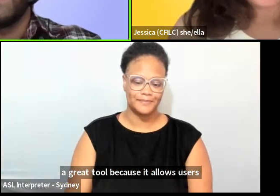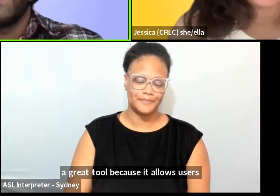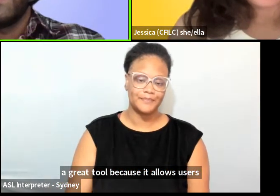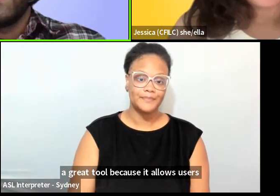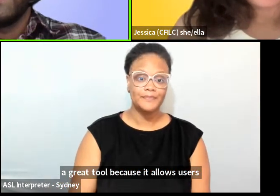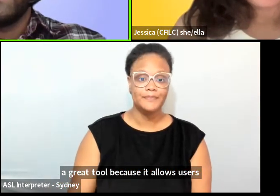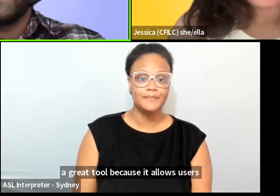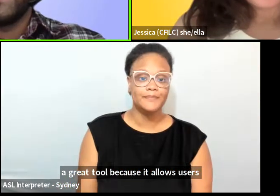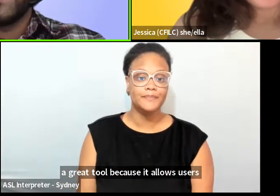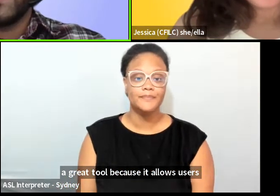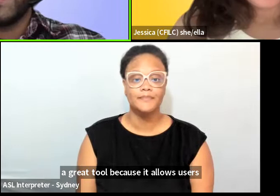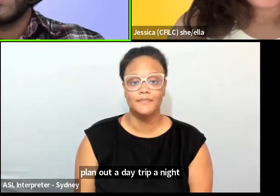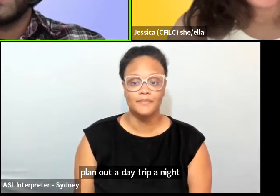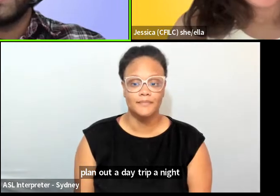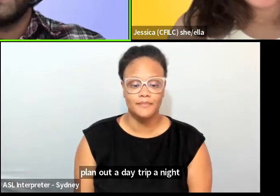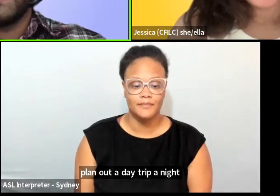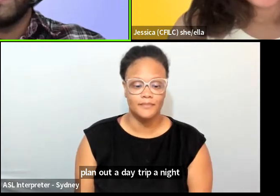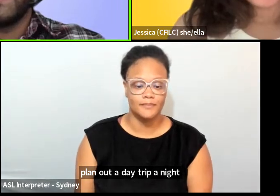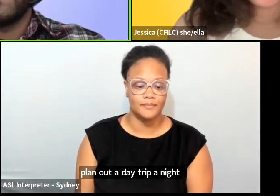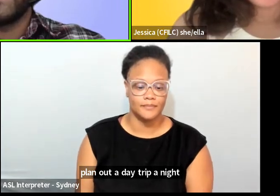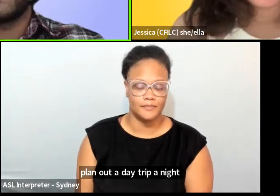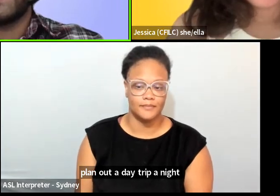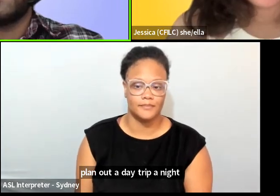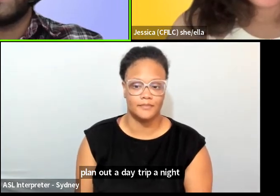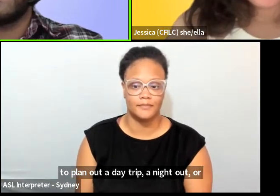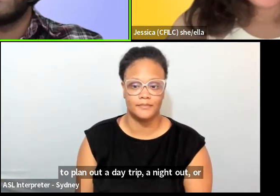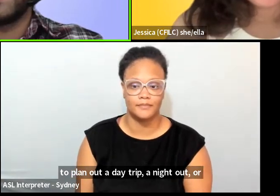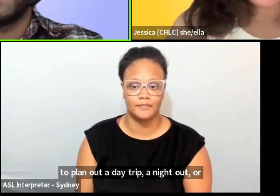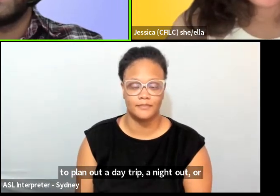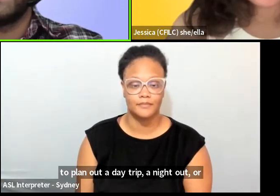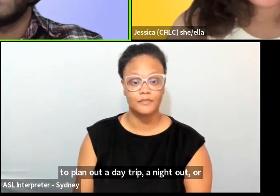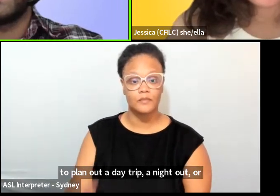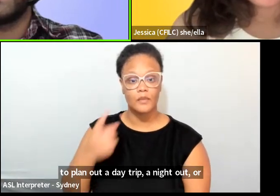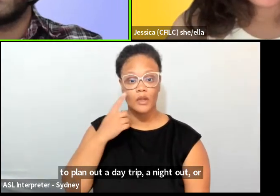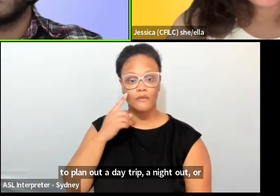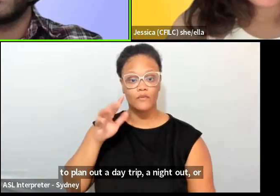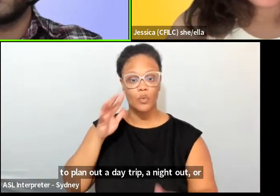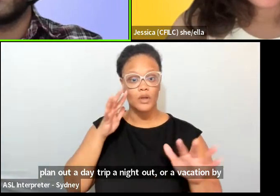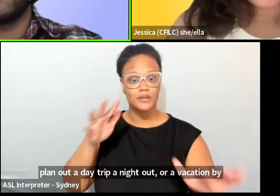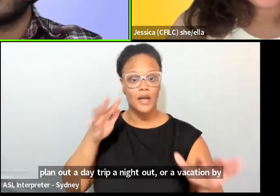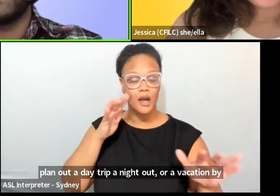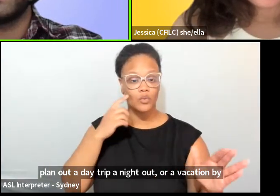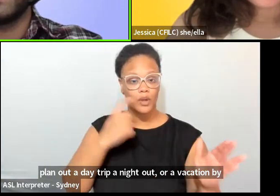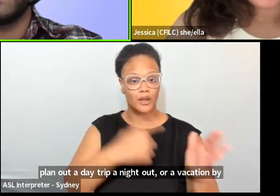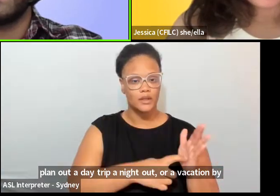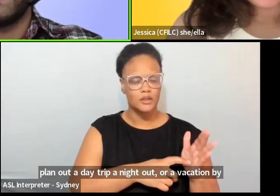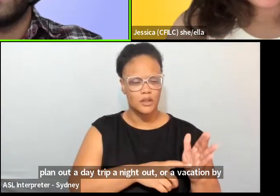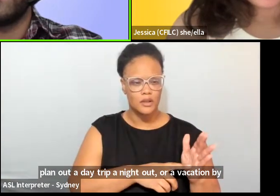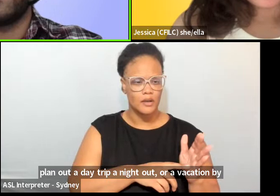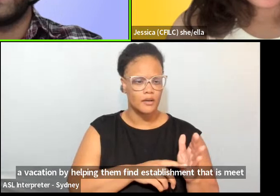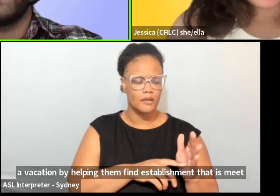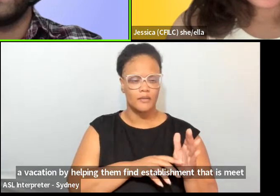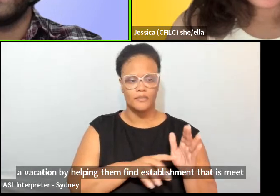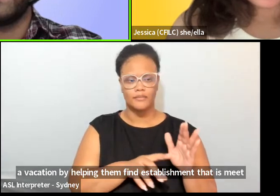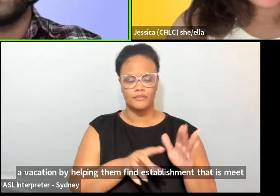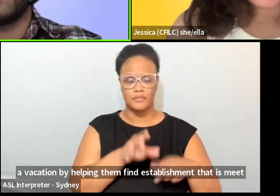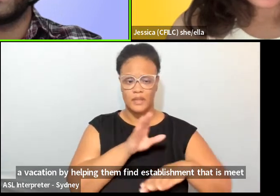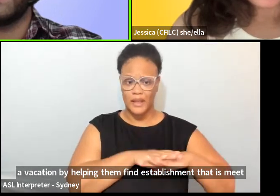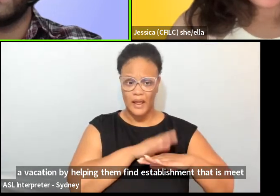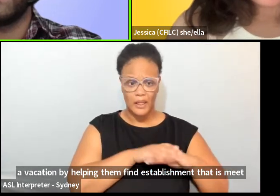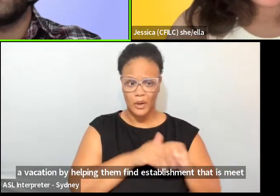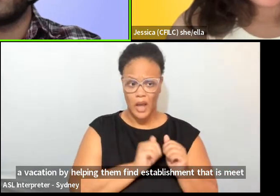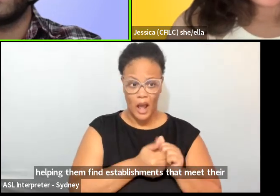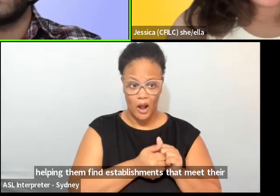Alrighty. We have another question. For sound recognition, does it alert you through vibration and what